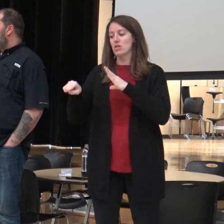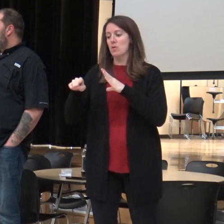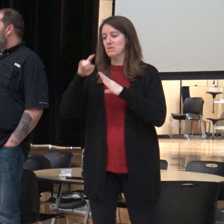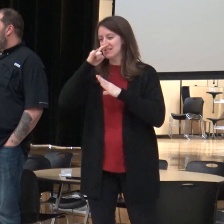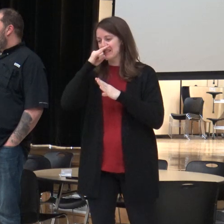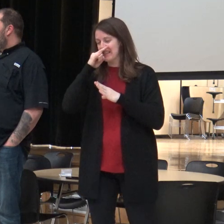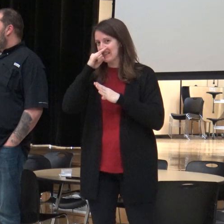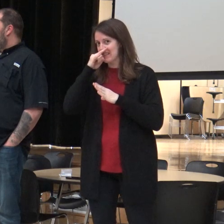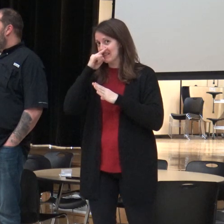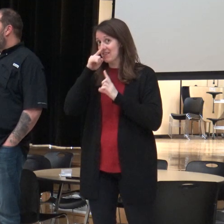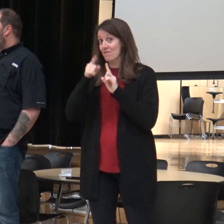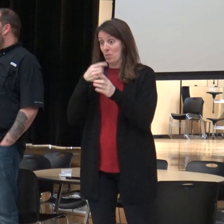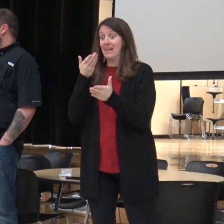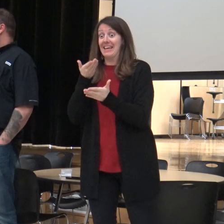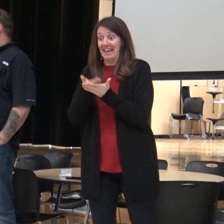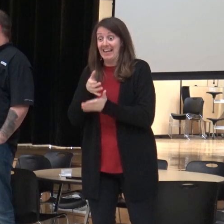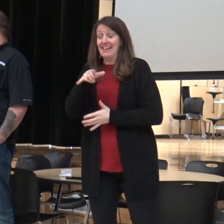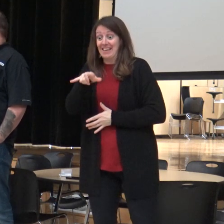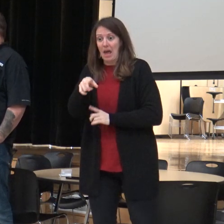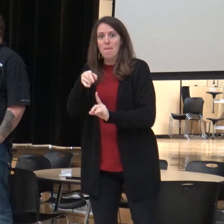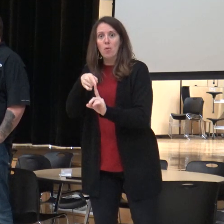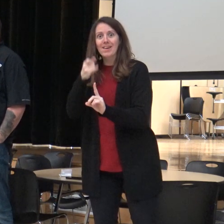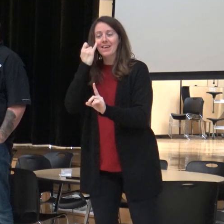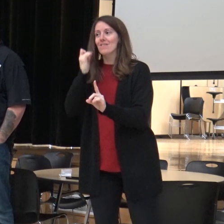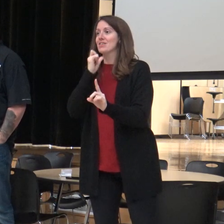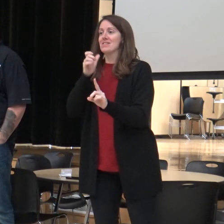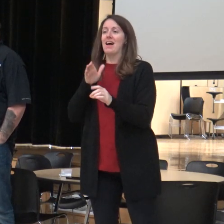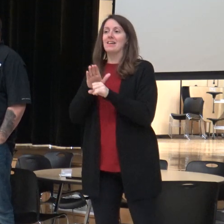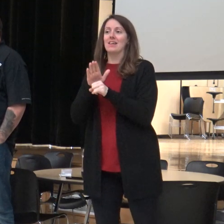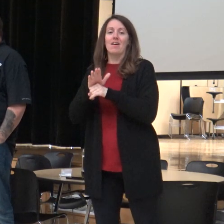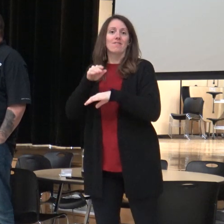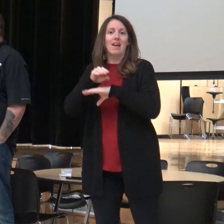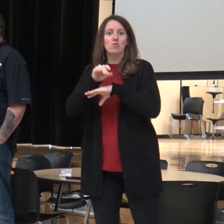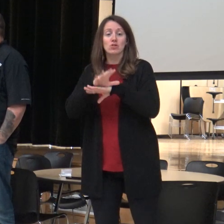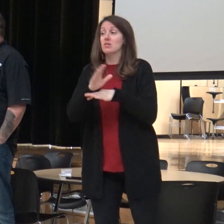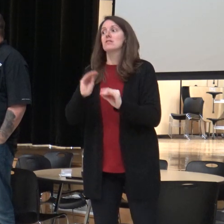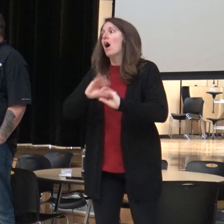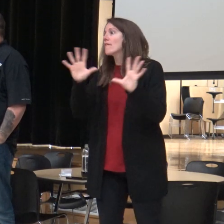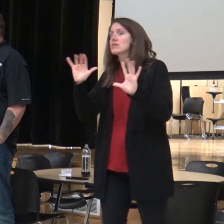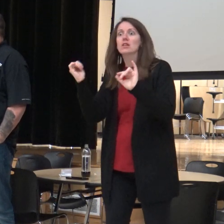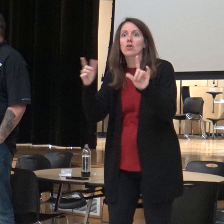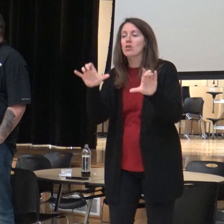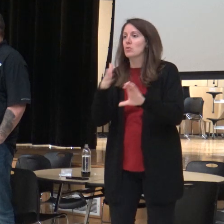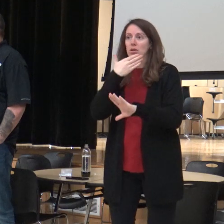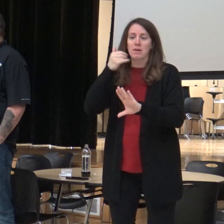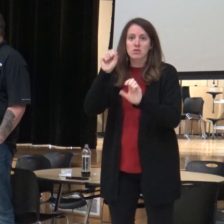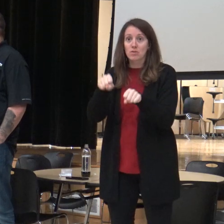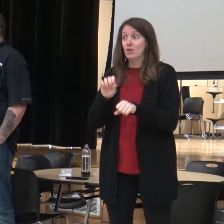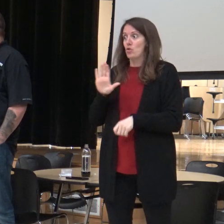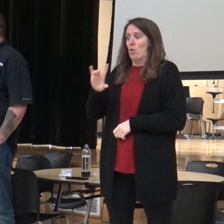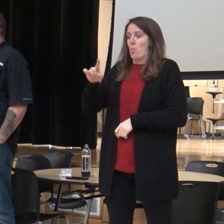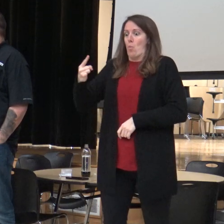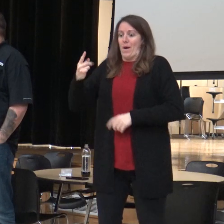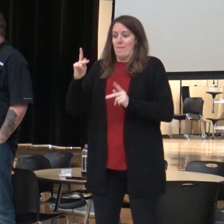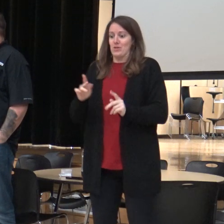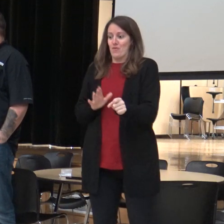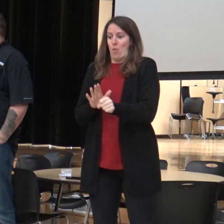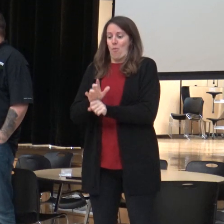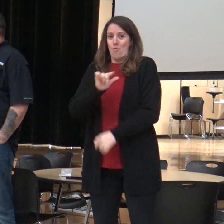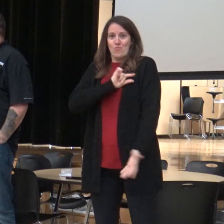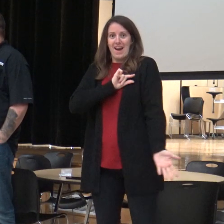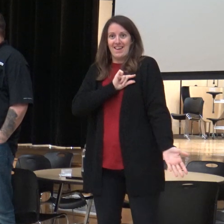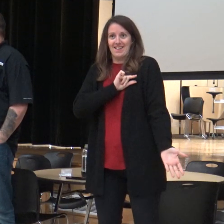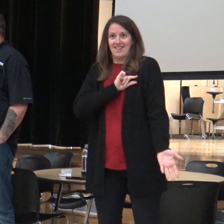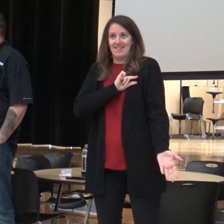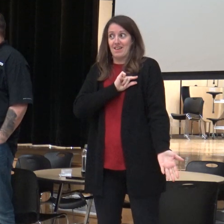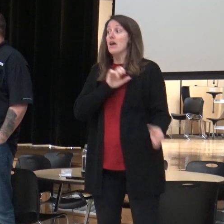enough counselors in the school? Because obviously everybody's doing the best that they can. You're only one person for a whole grade. Yep. And